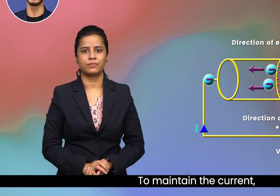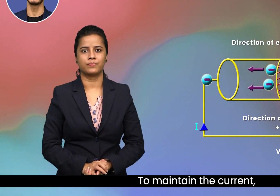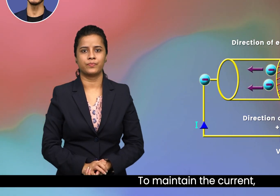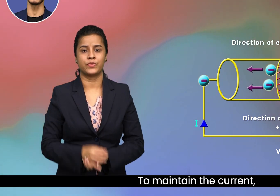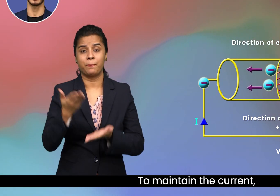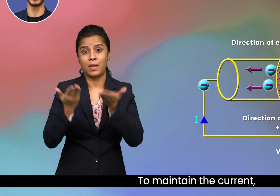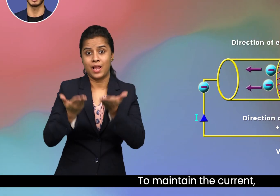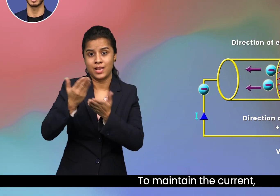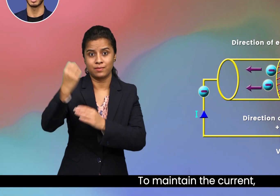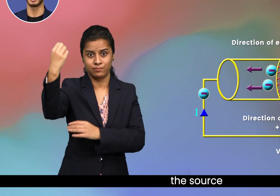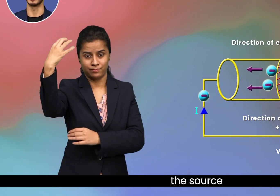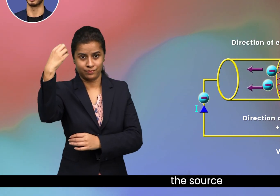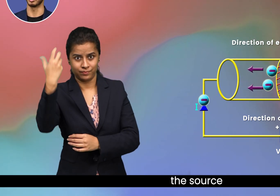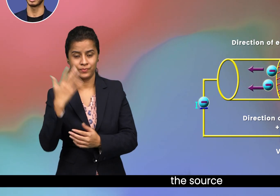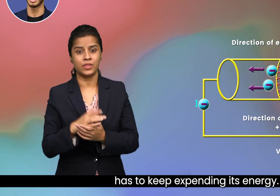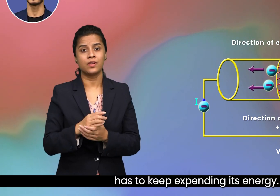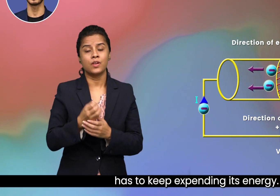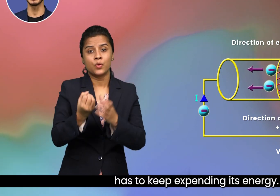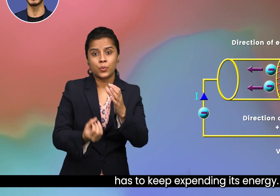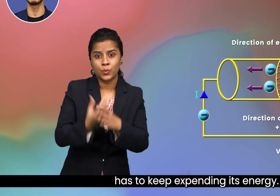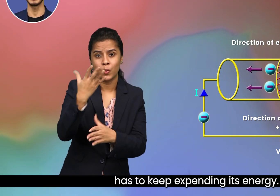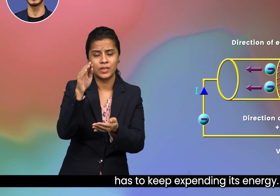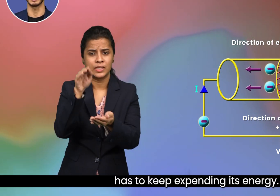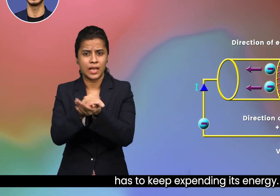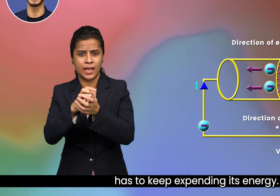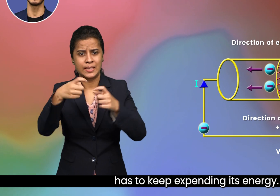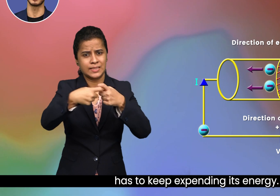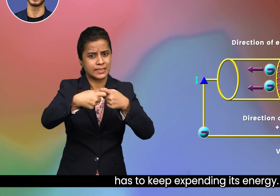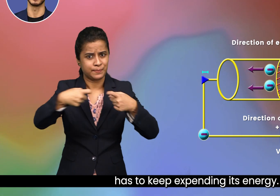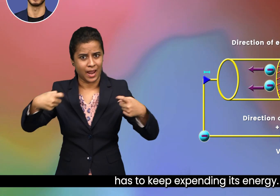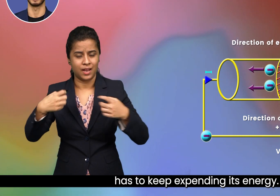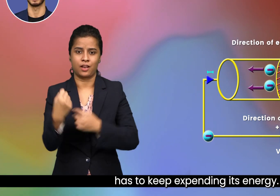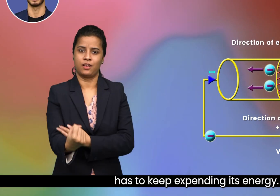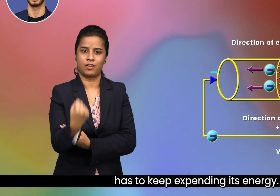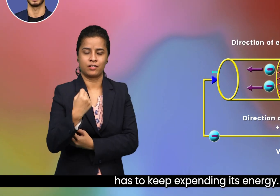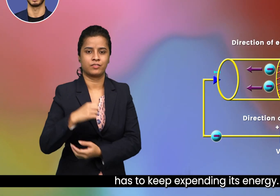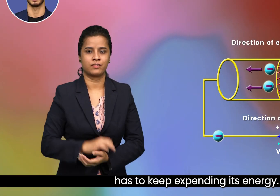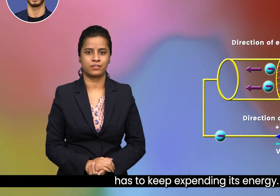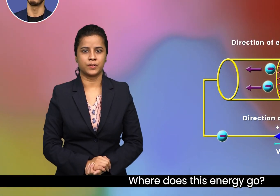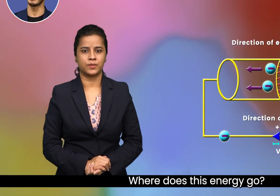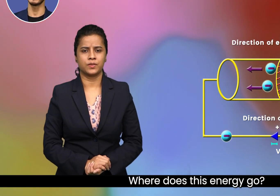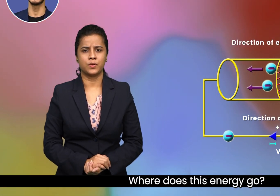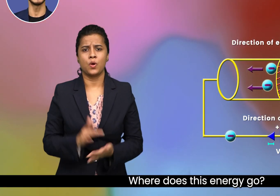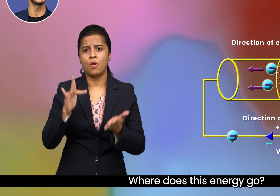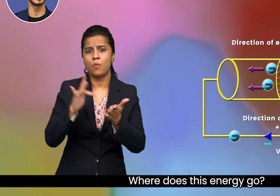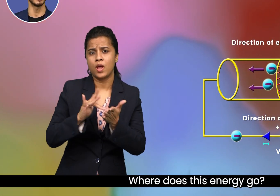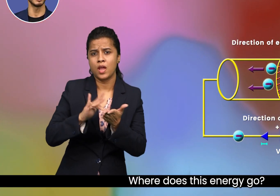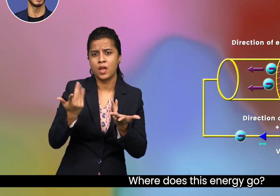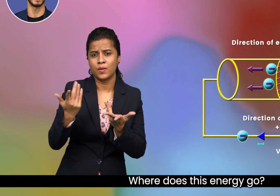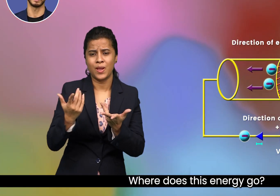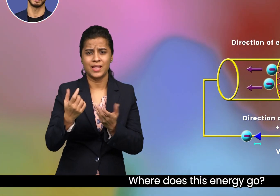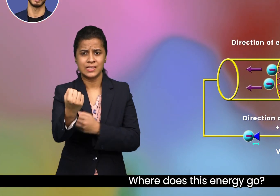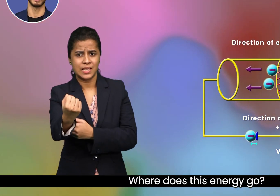To maintain the current, the source has to keep expending its energy. Where does this energy